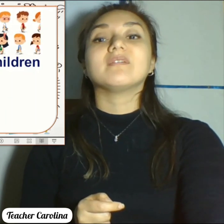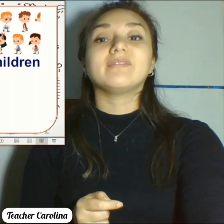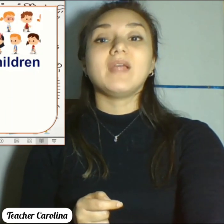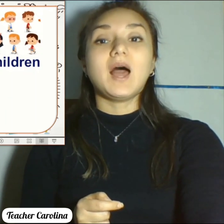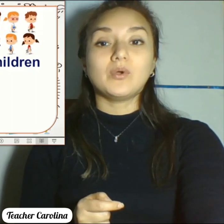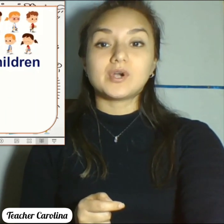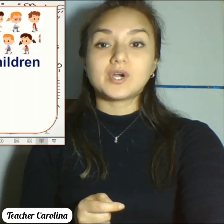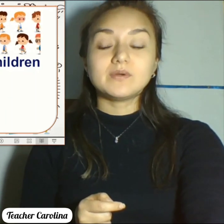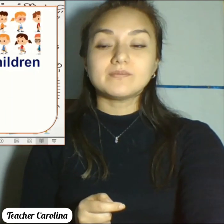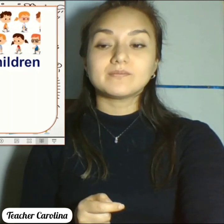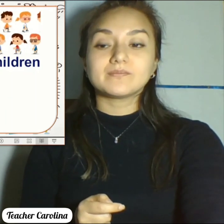flower,